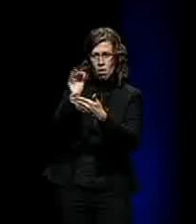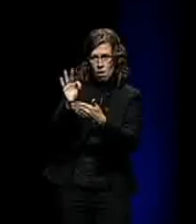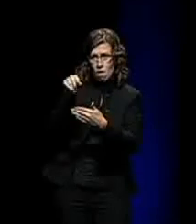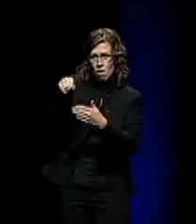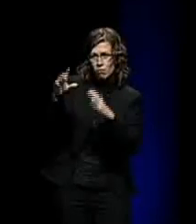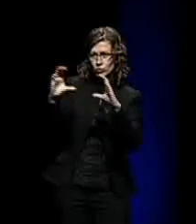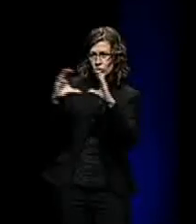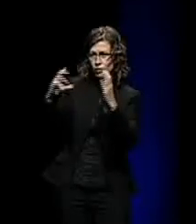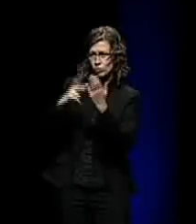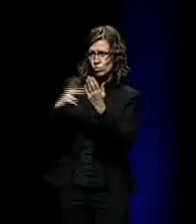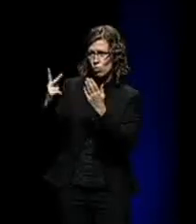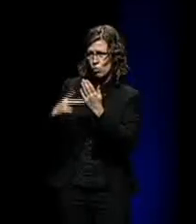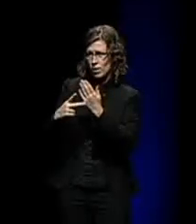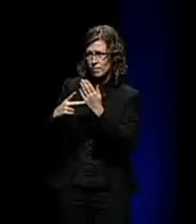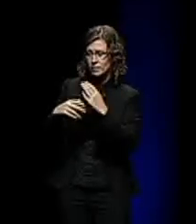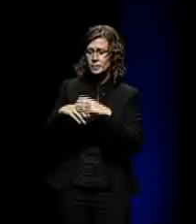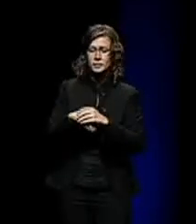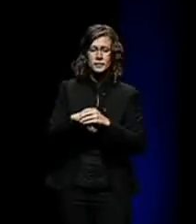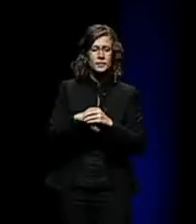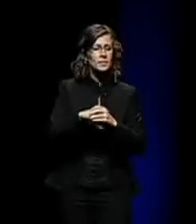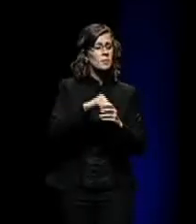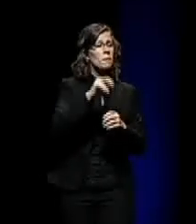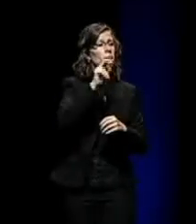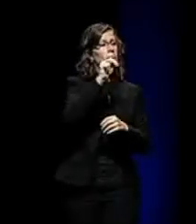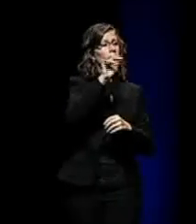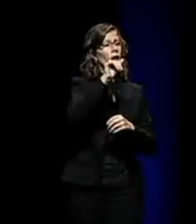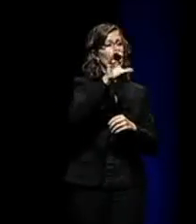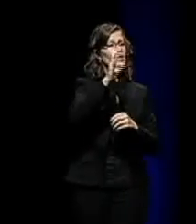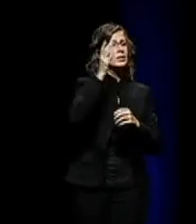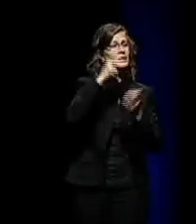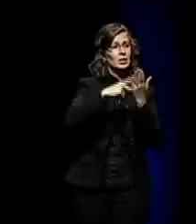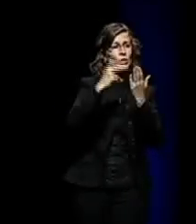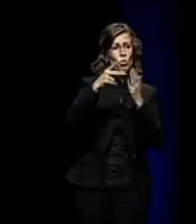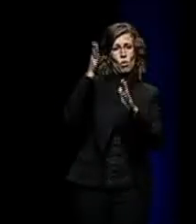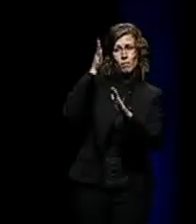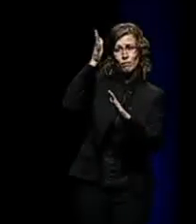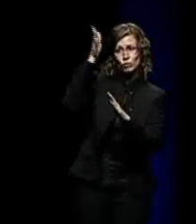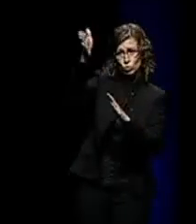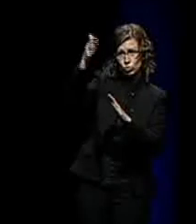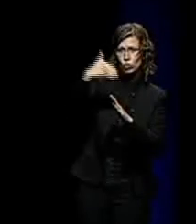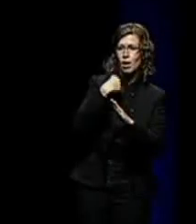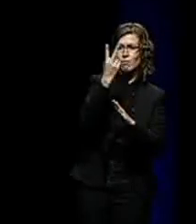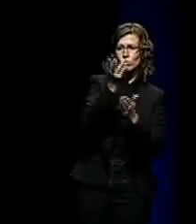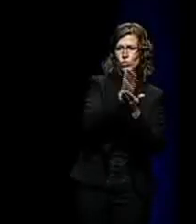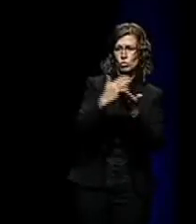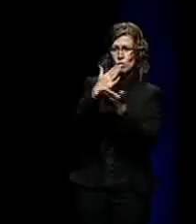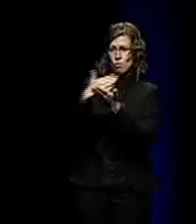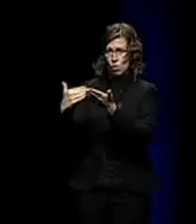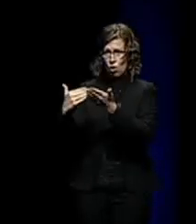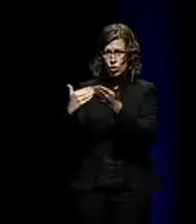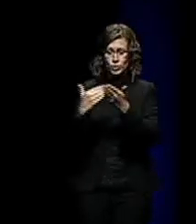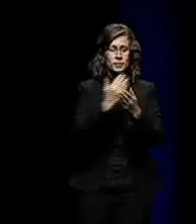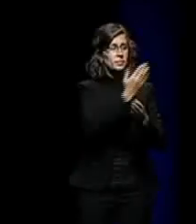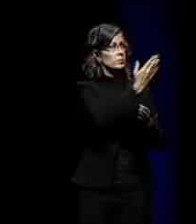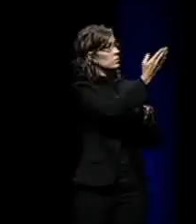The NIC future program has two sides. The left side is the generalist side, and the right